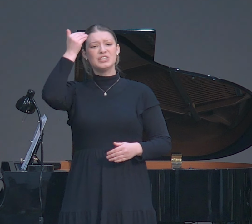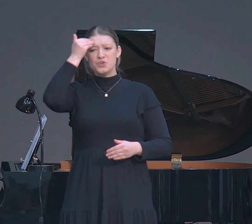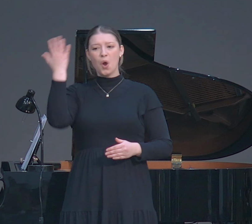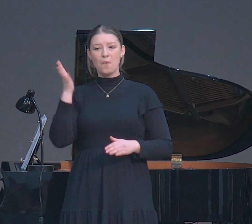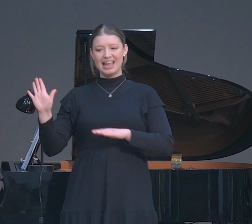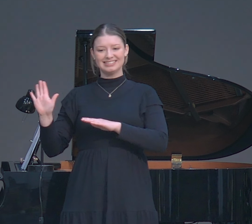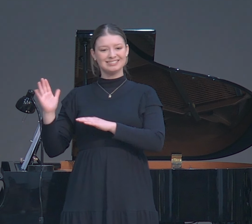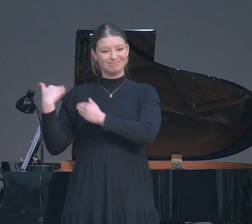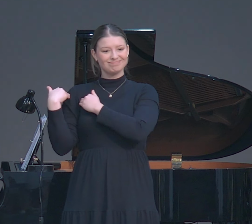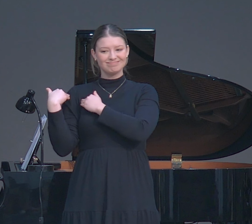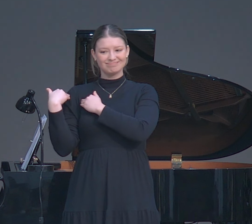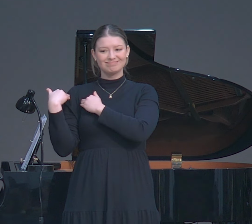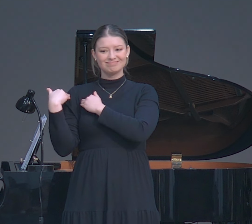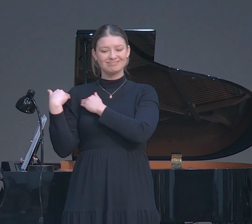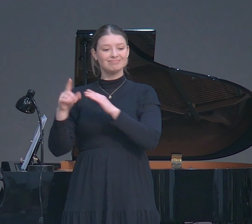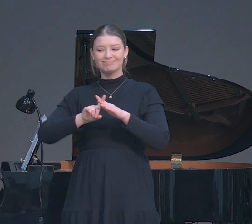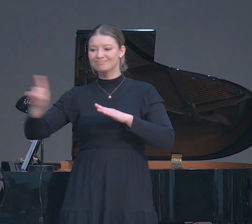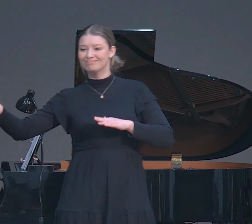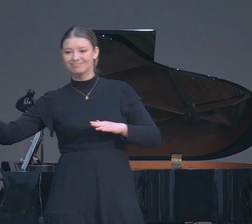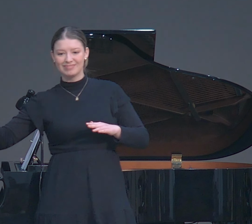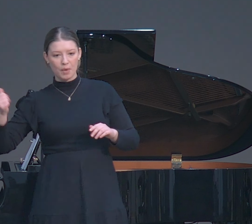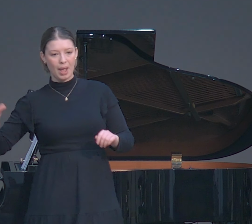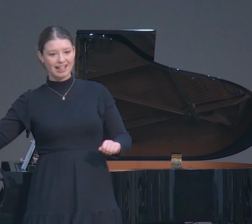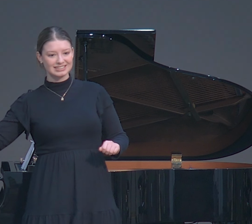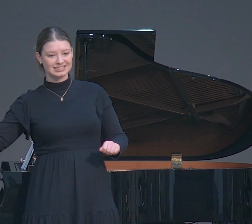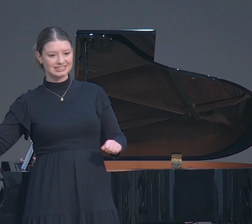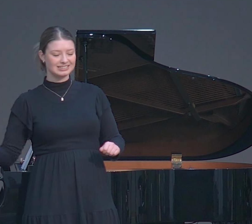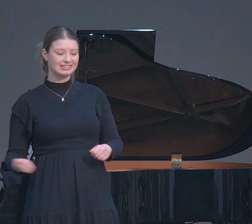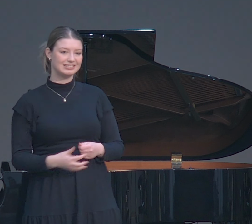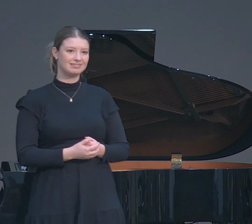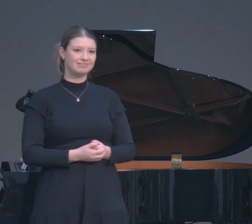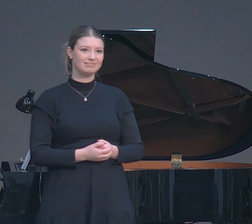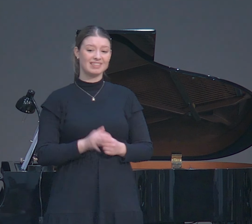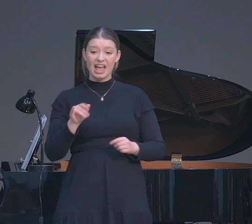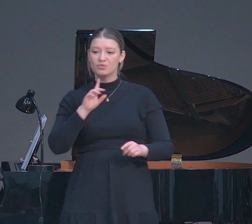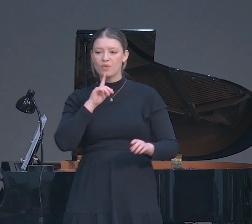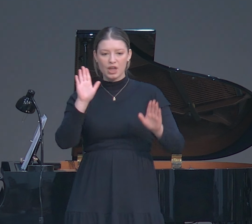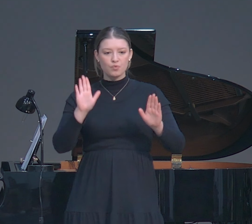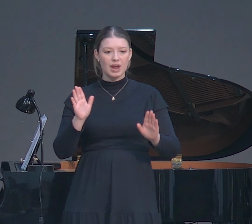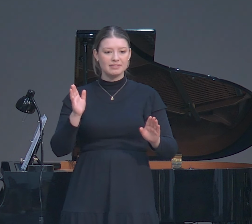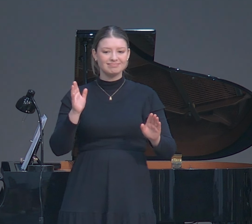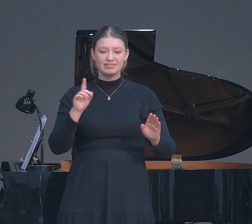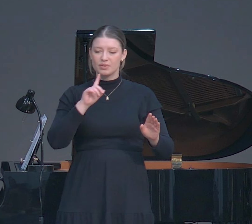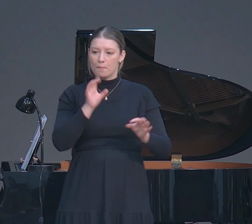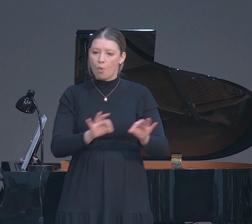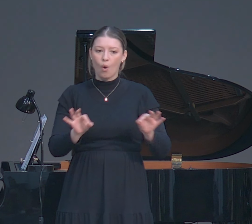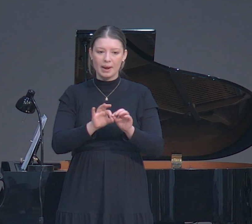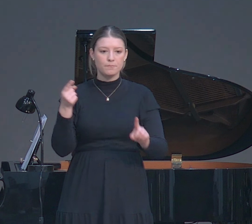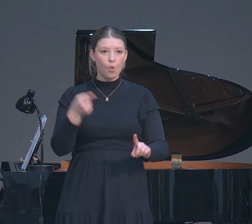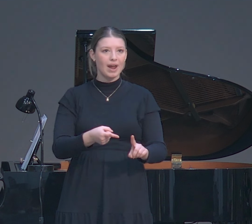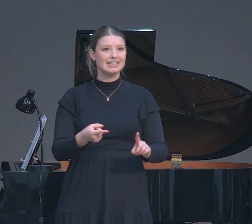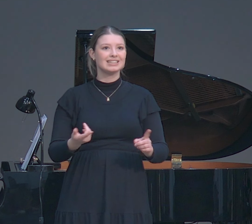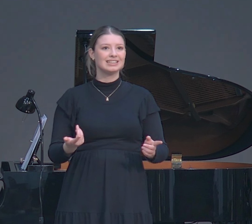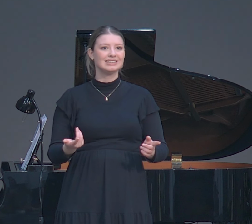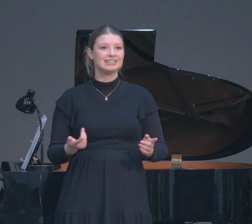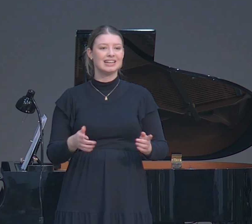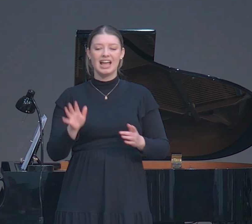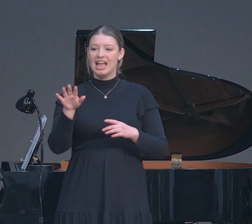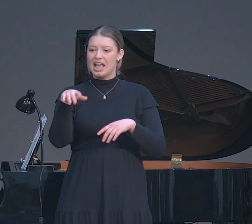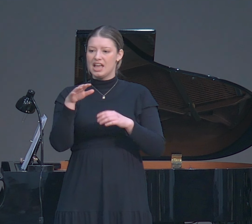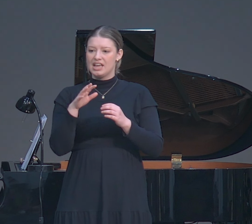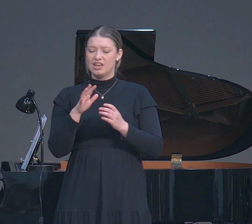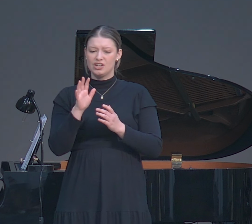mission. But this brings up another great point, friends. Jesus is not calling the disciples to change